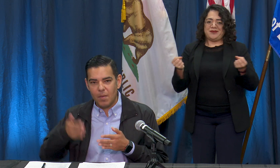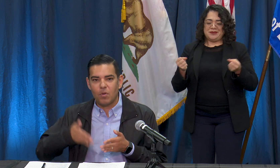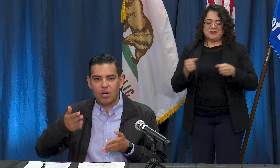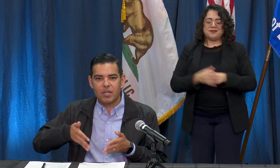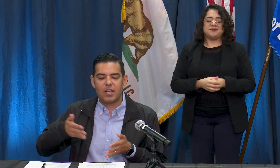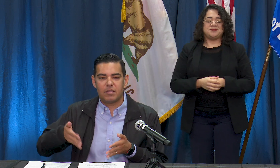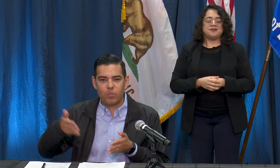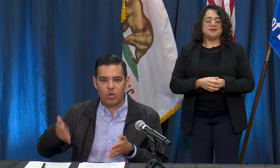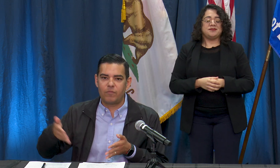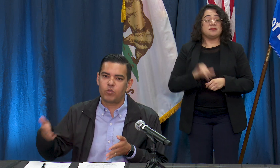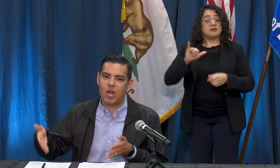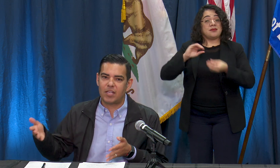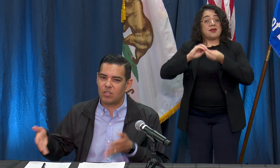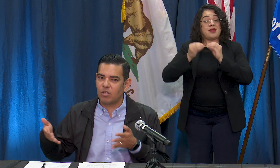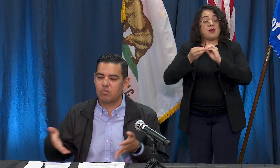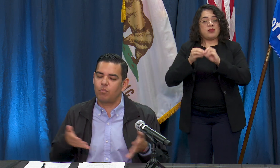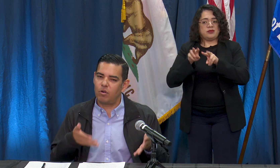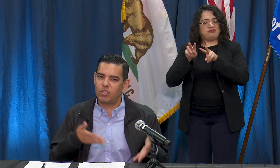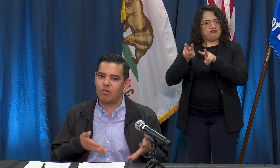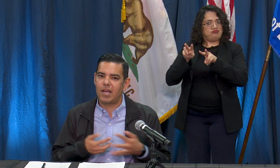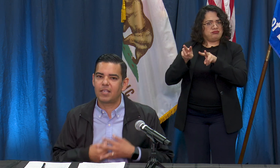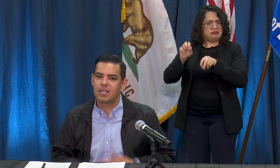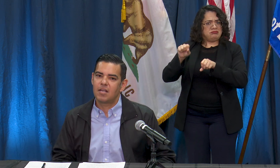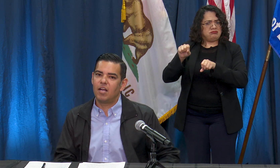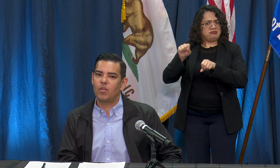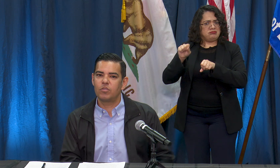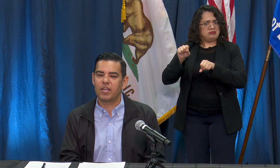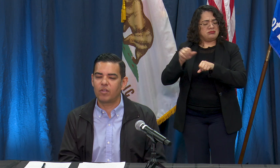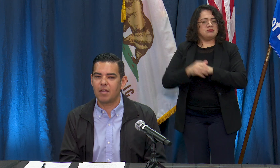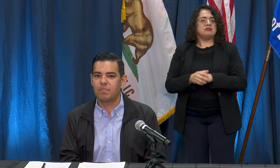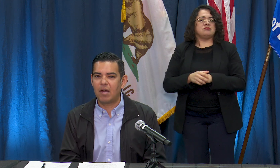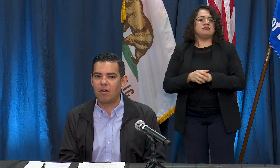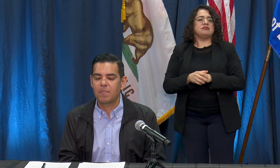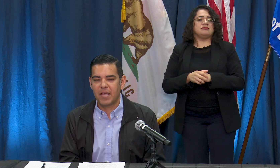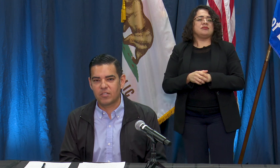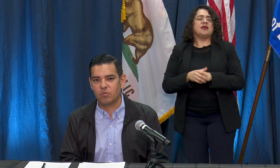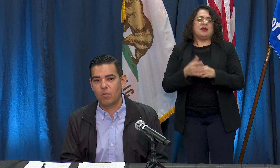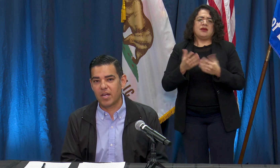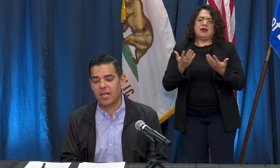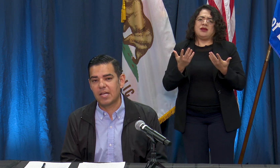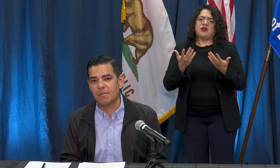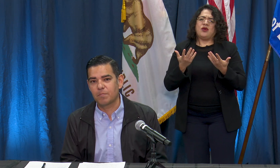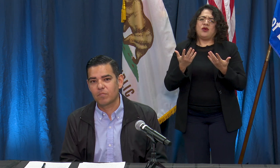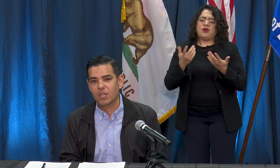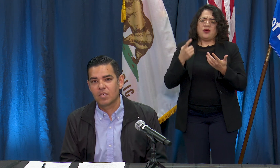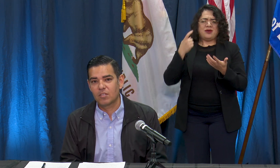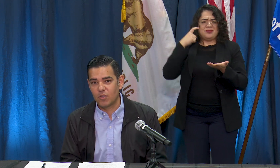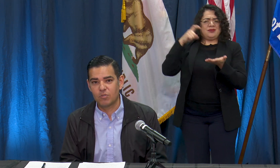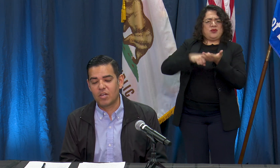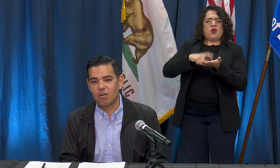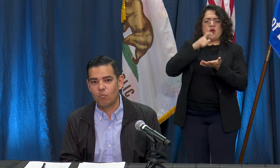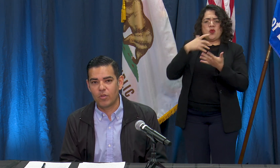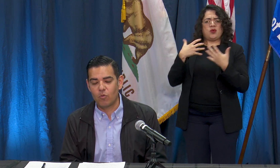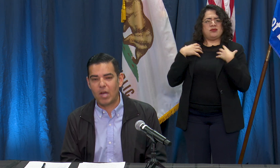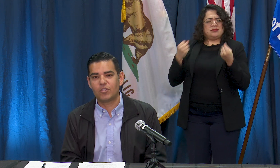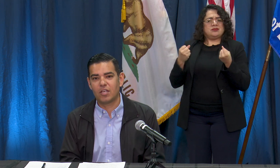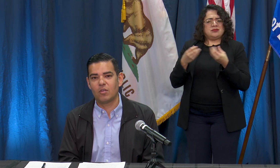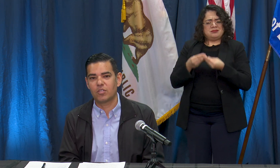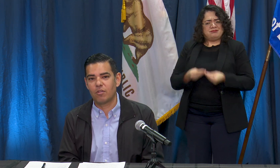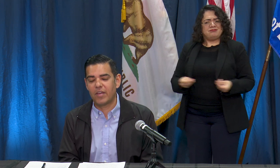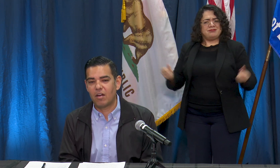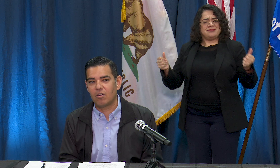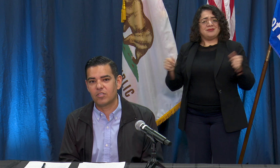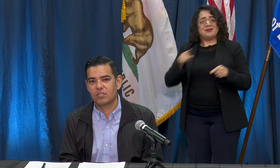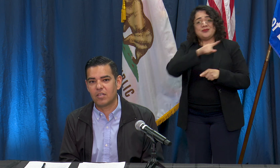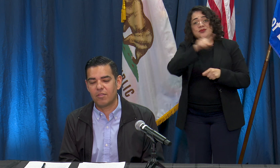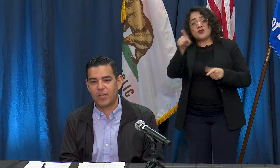while that number is important to track, it's also important to track those that have gotten better. And so we want to just those that are watching and those